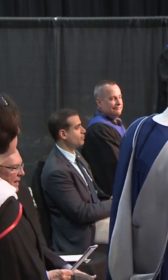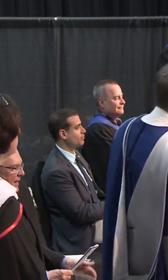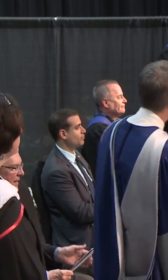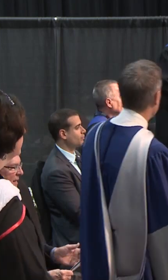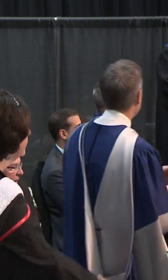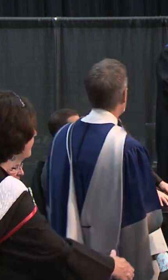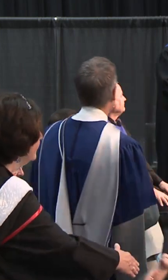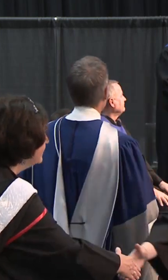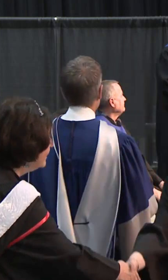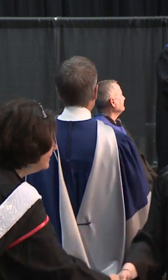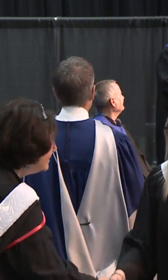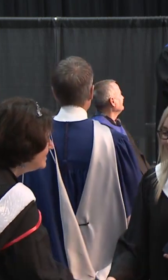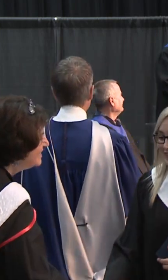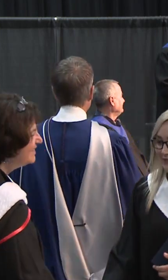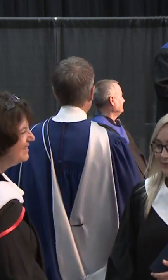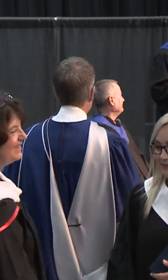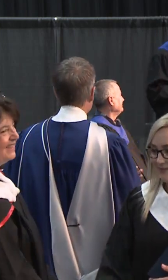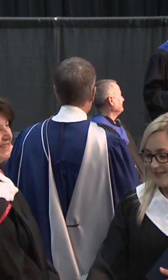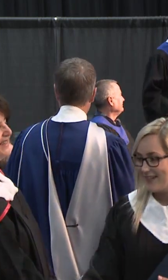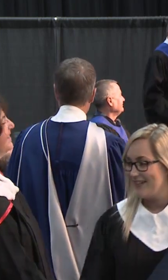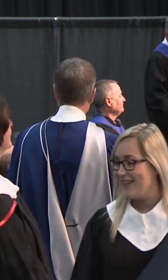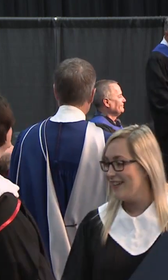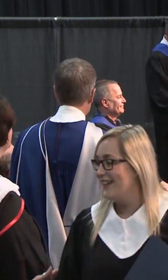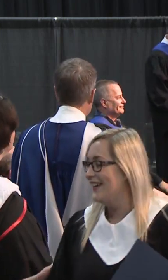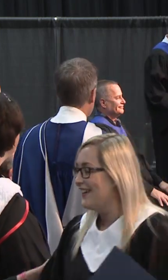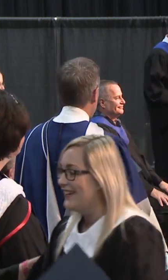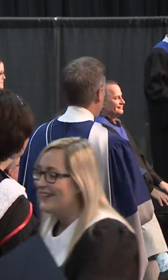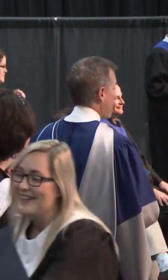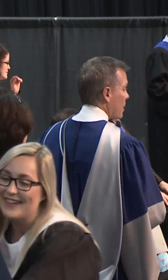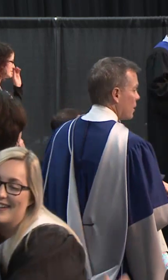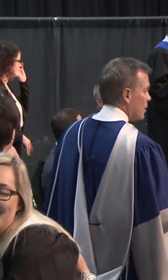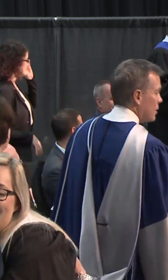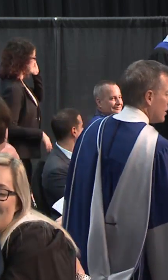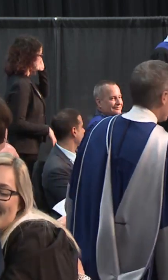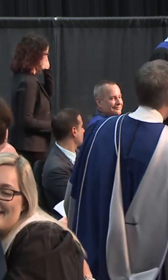With honors, Kendra Weir.